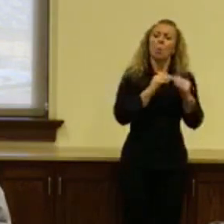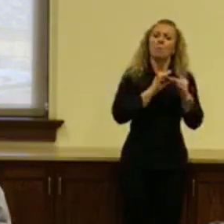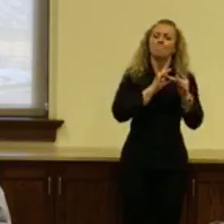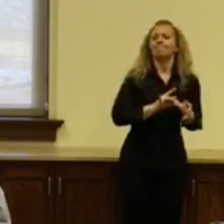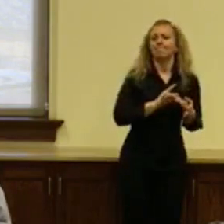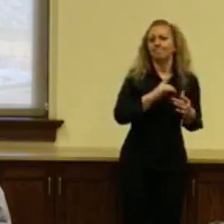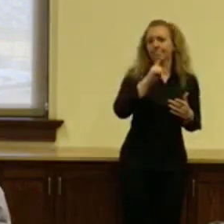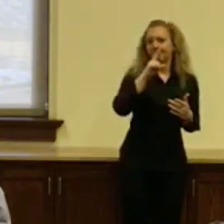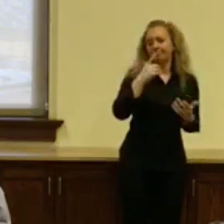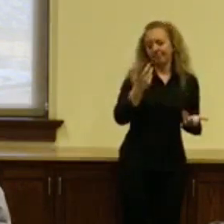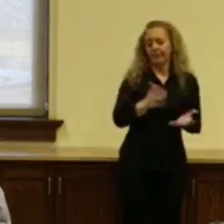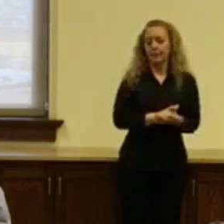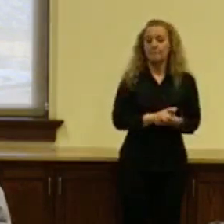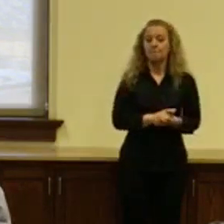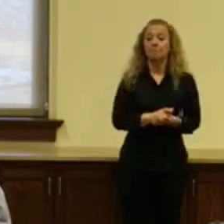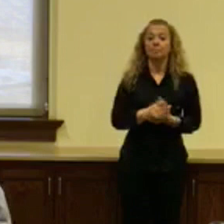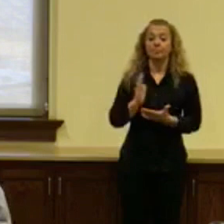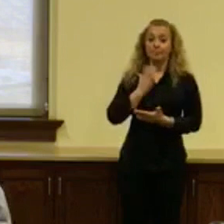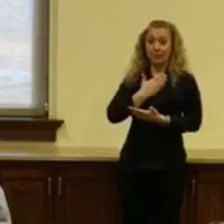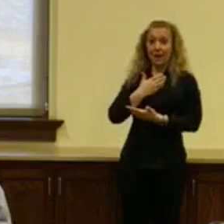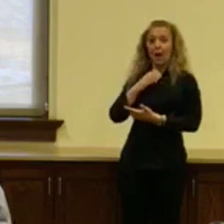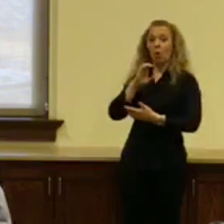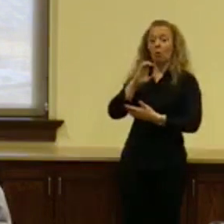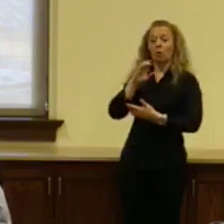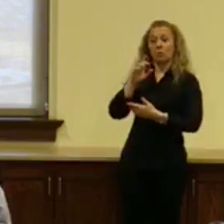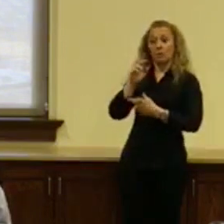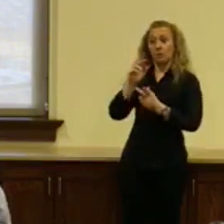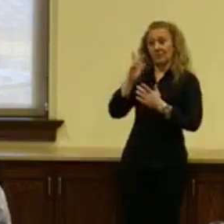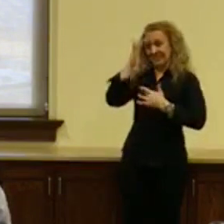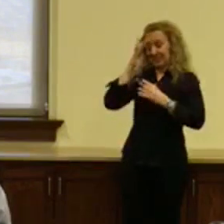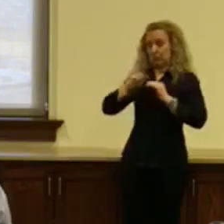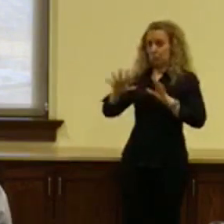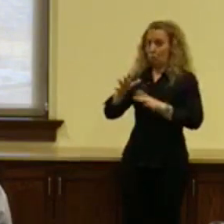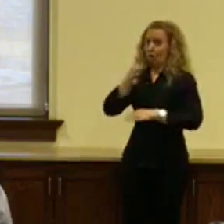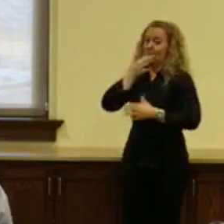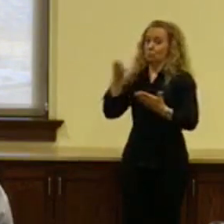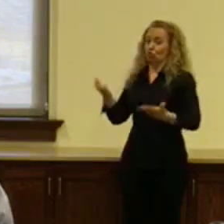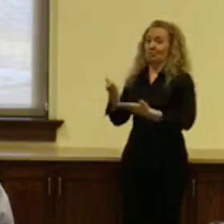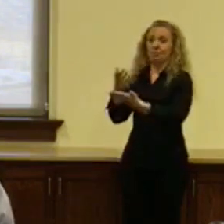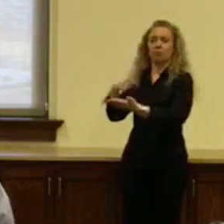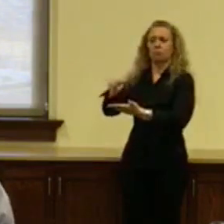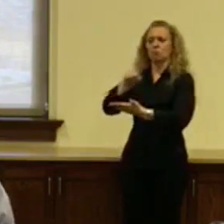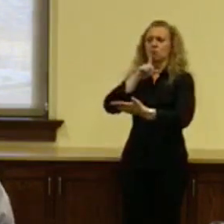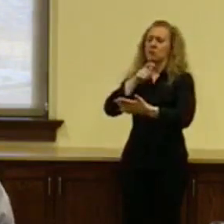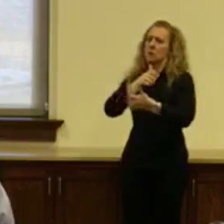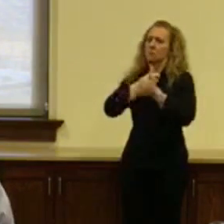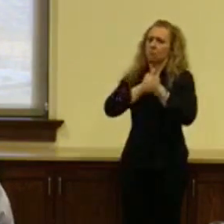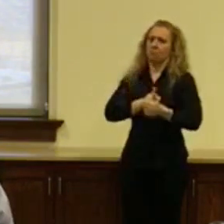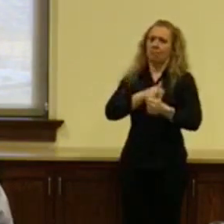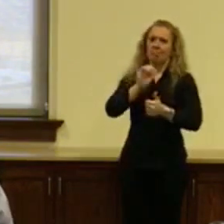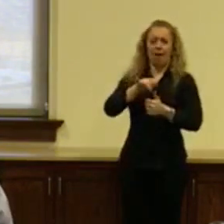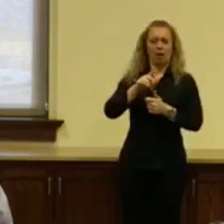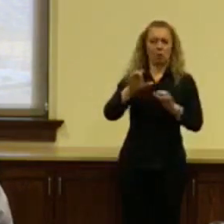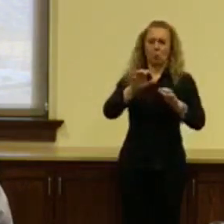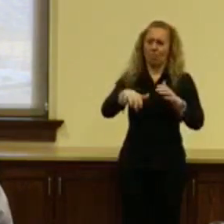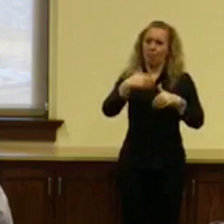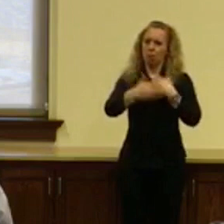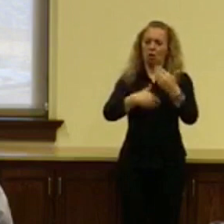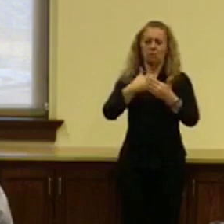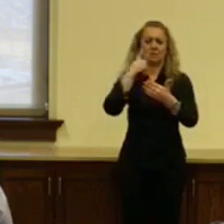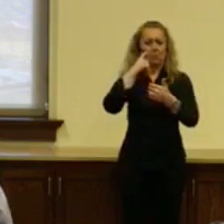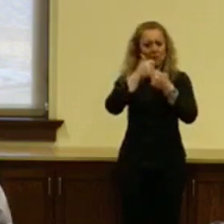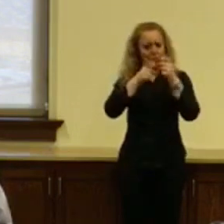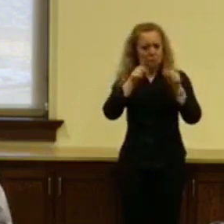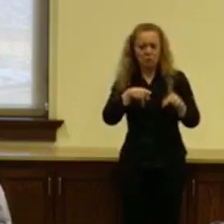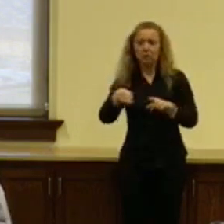our epidemiologists here have been dogged about really staying on that. And I do believe that it's had an